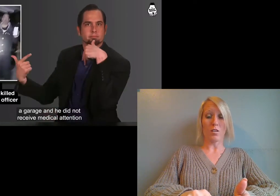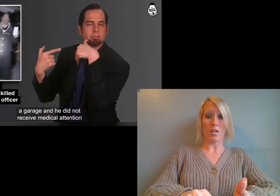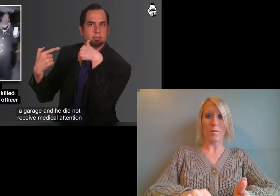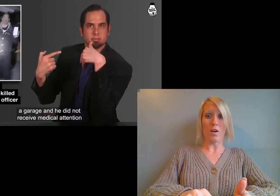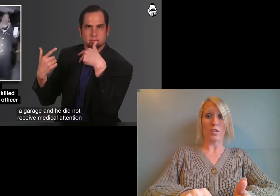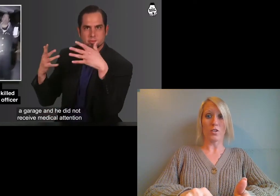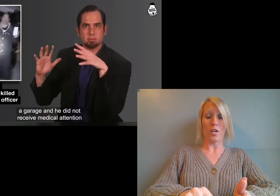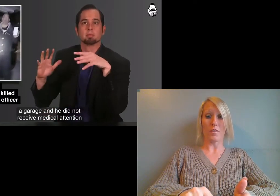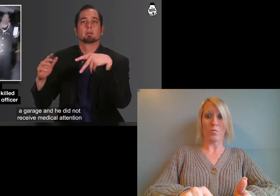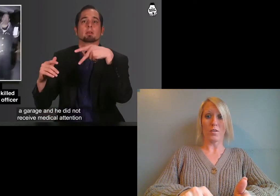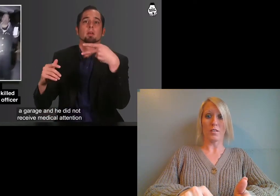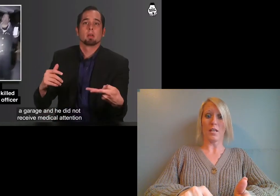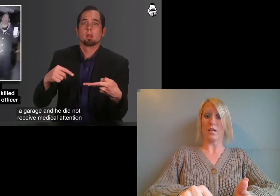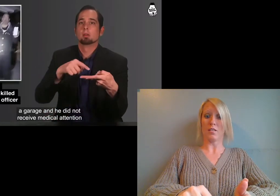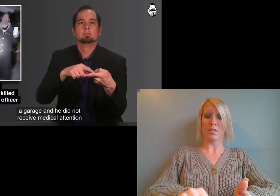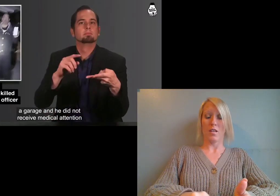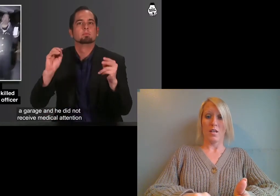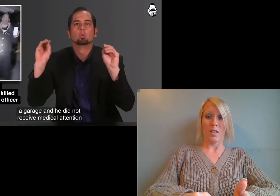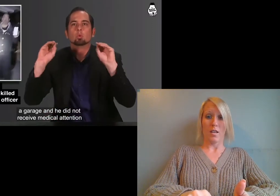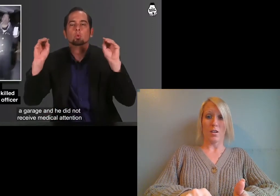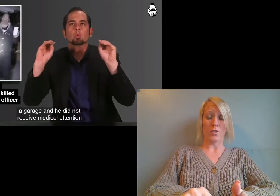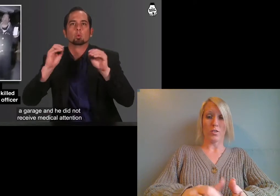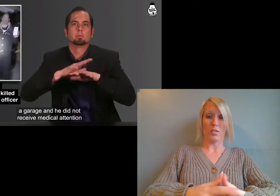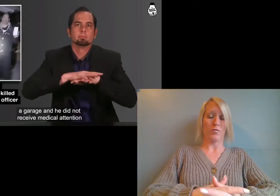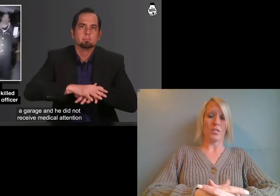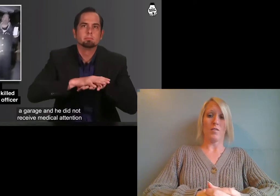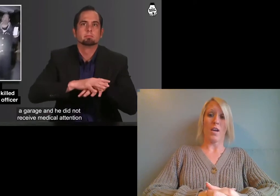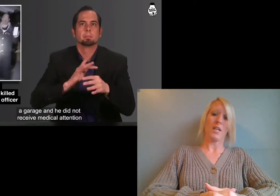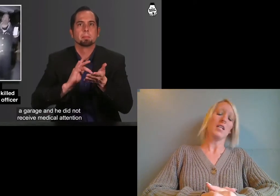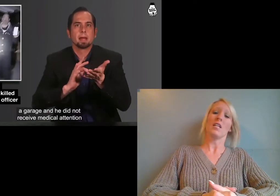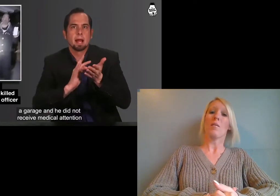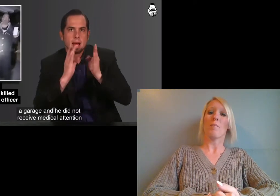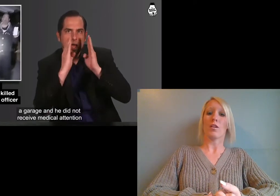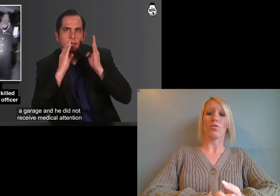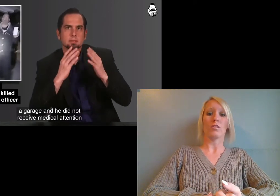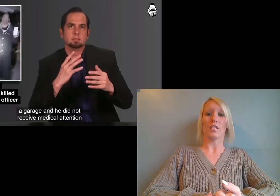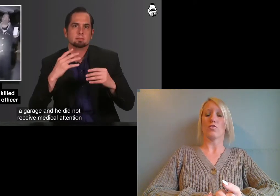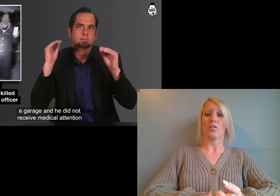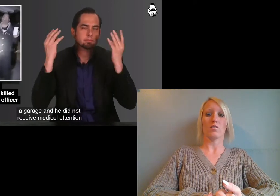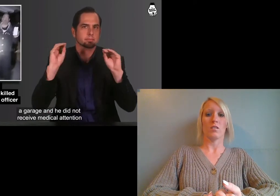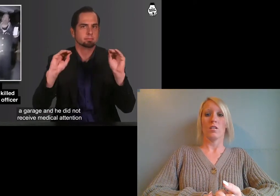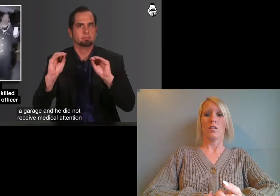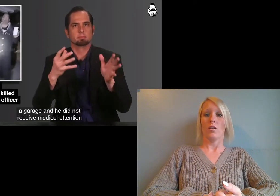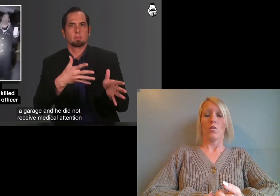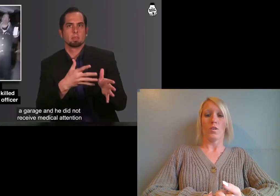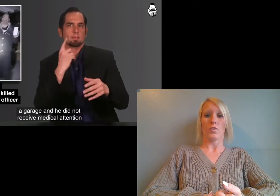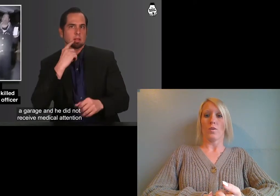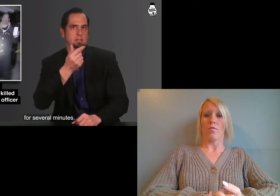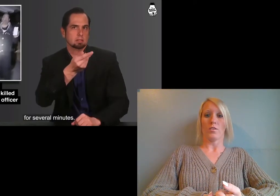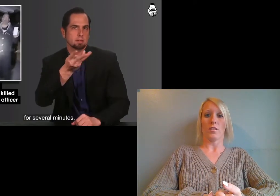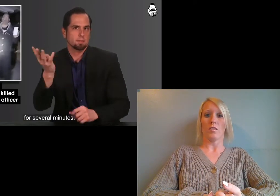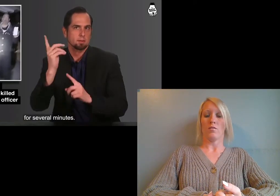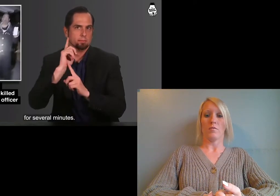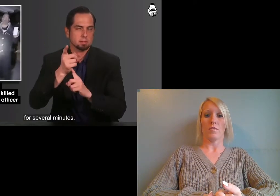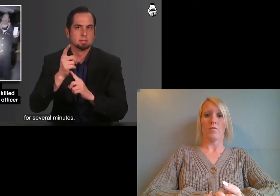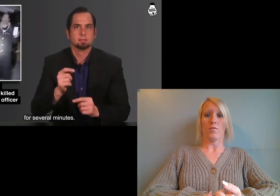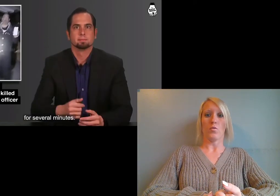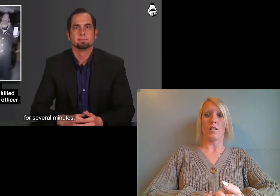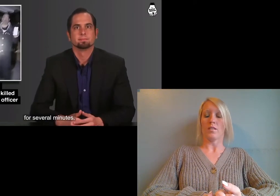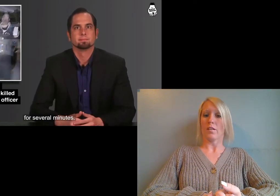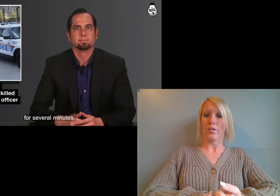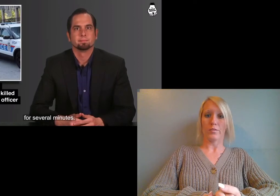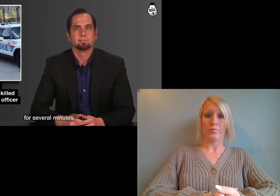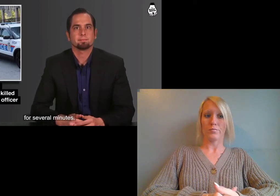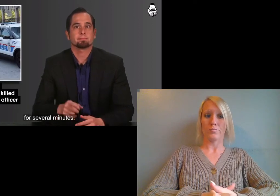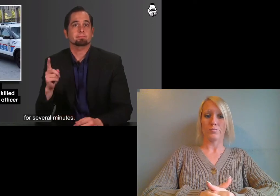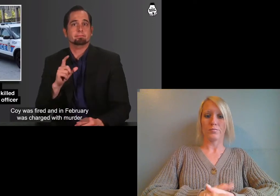Andre Hill come out, he shot them within seconds, and Andre didn't receive any medical attention whatsoever until a few